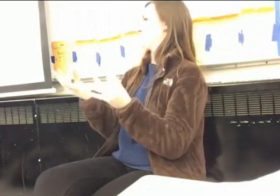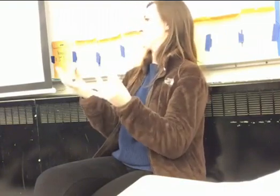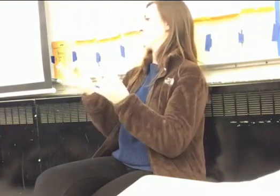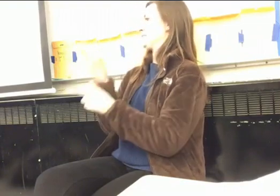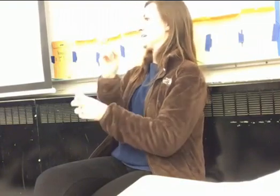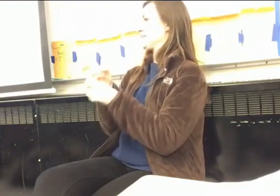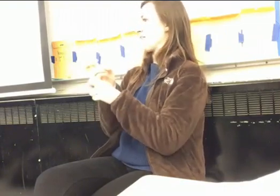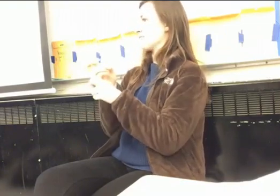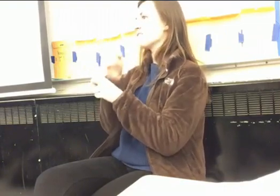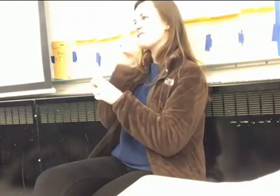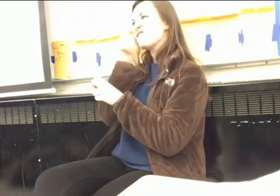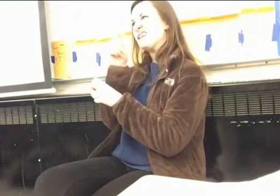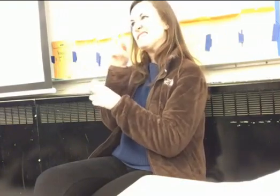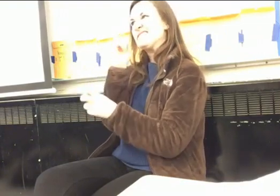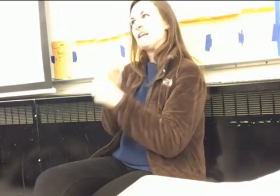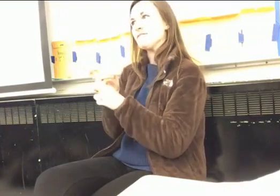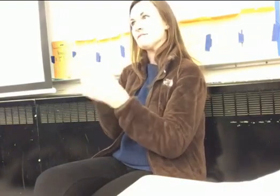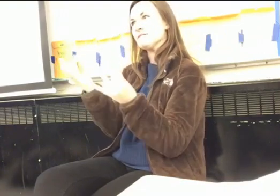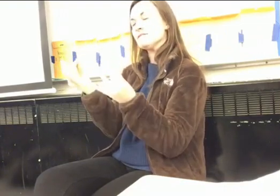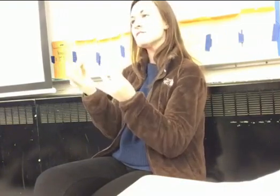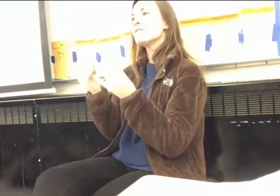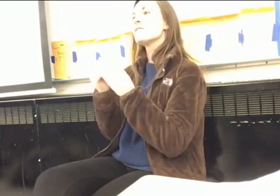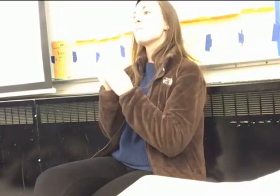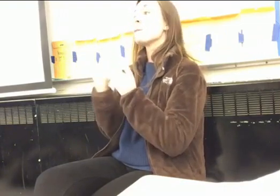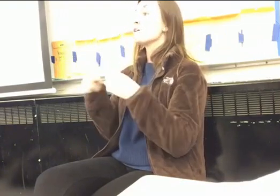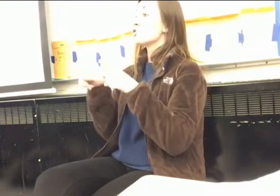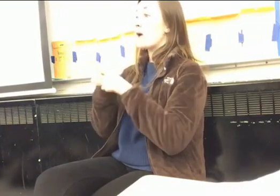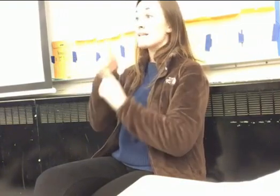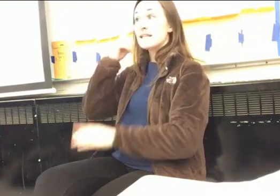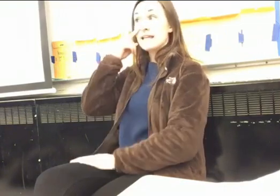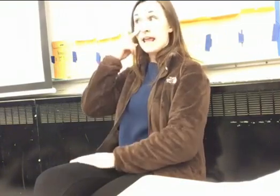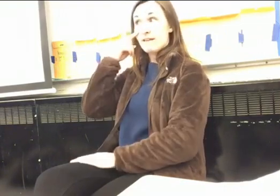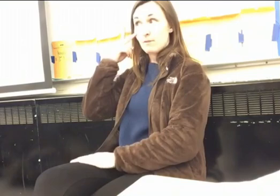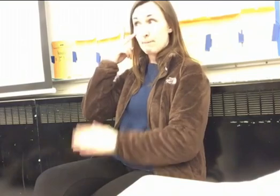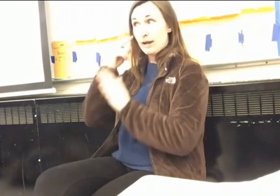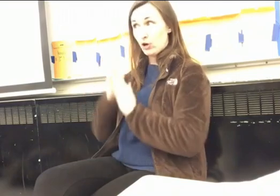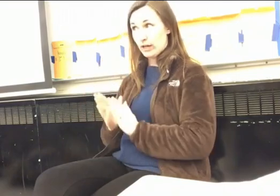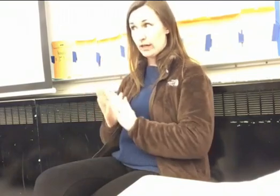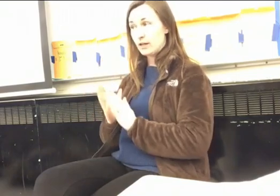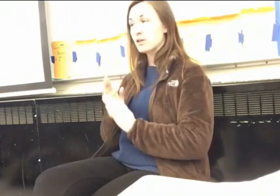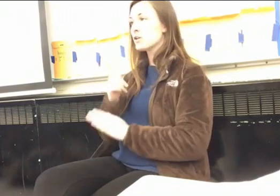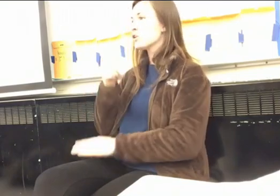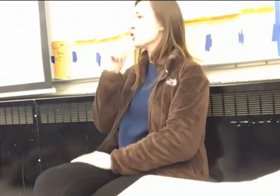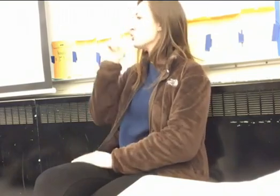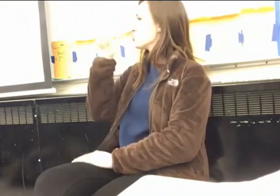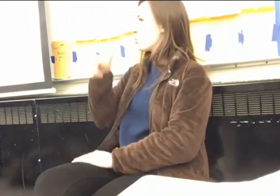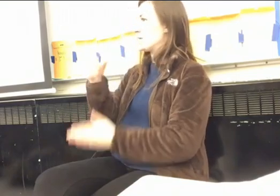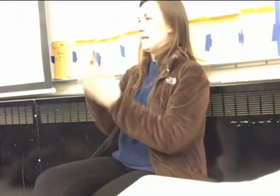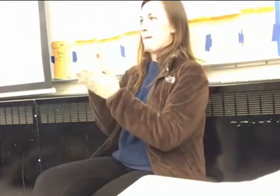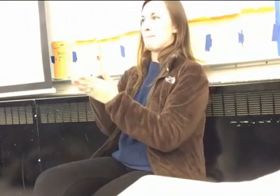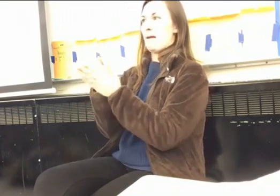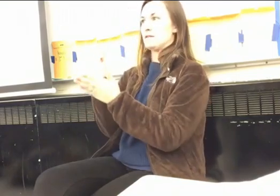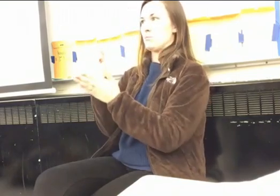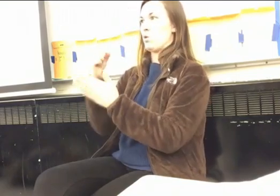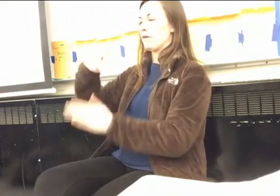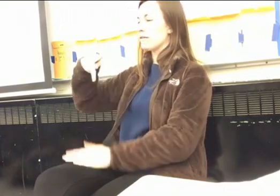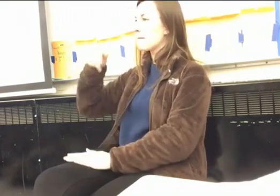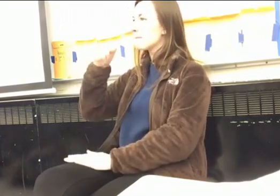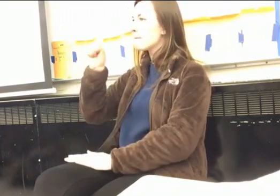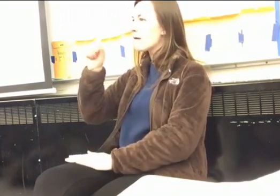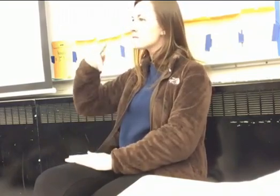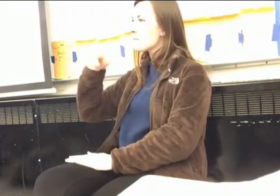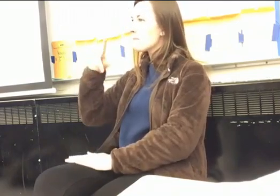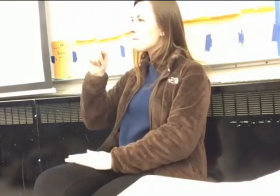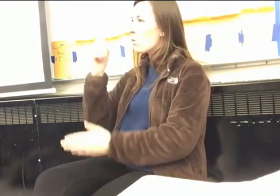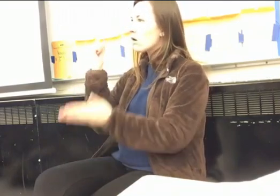it is a bit difficult. So, as a Native American, you do not need a passport.